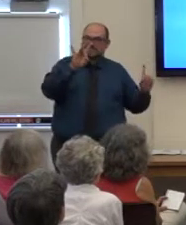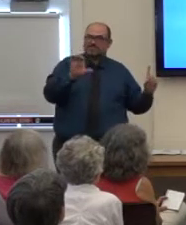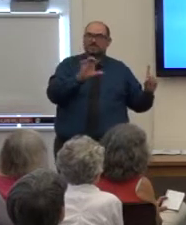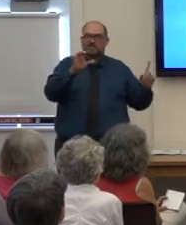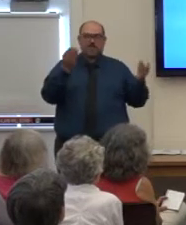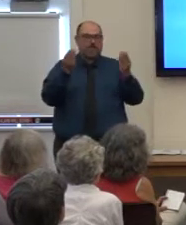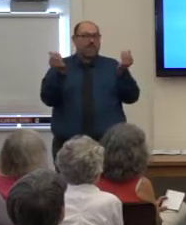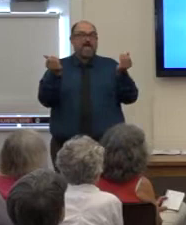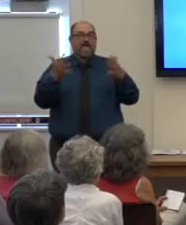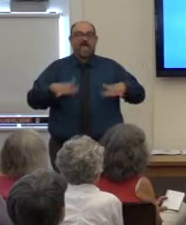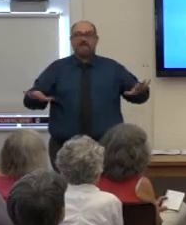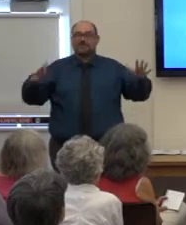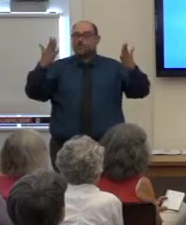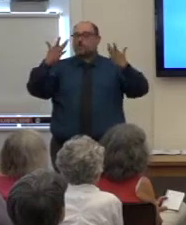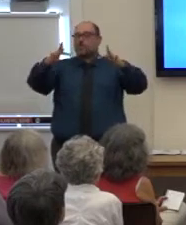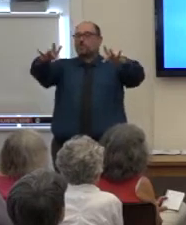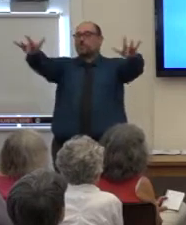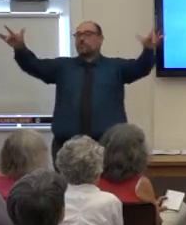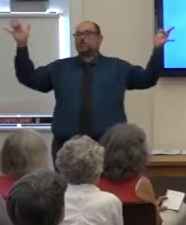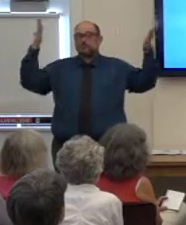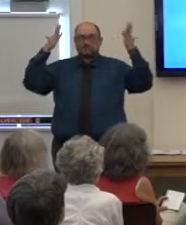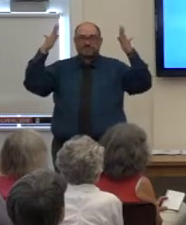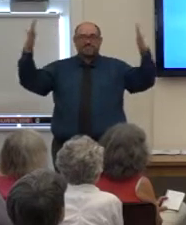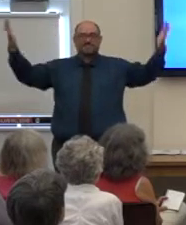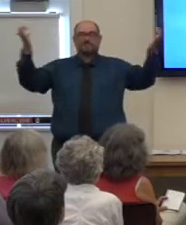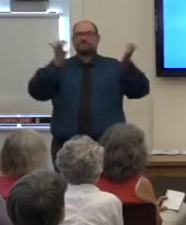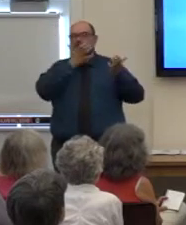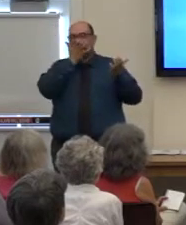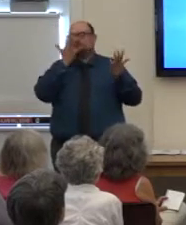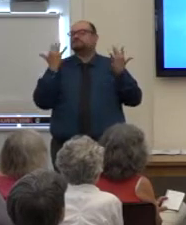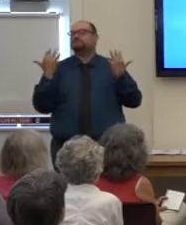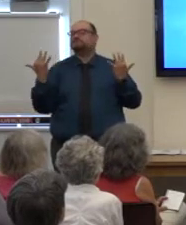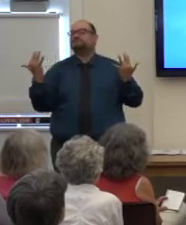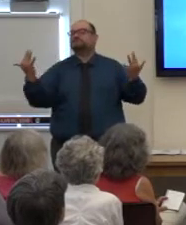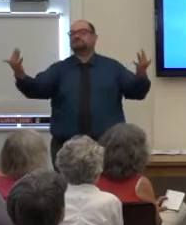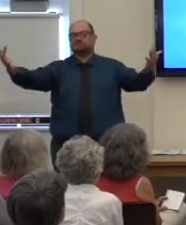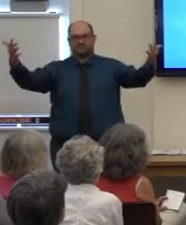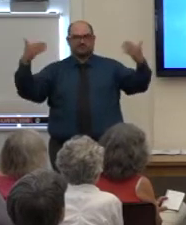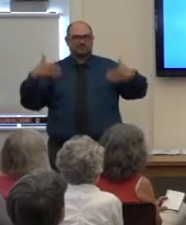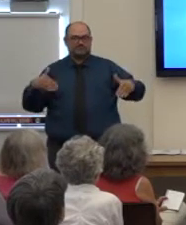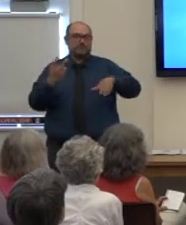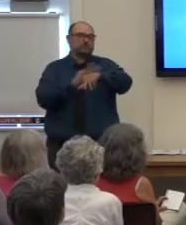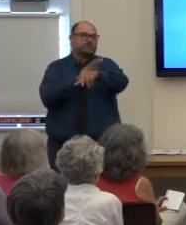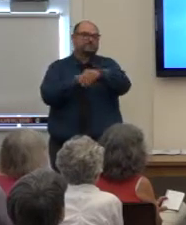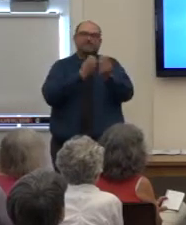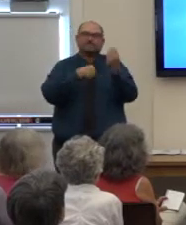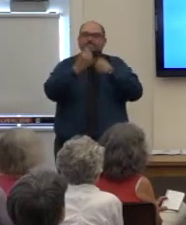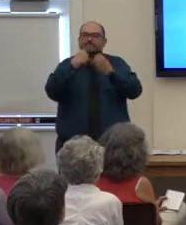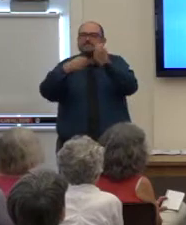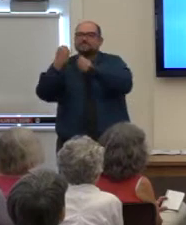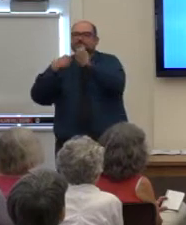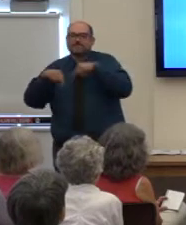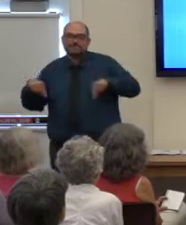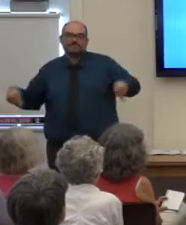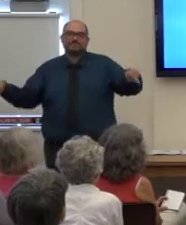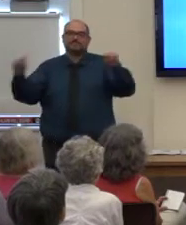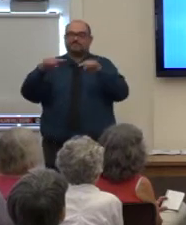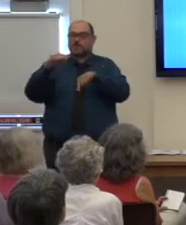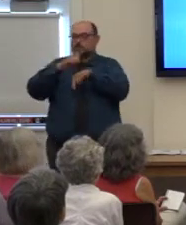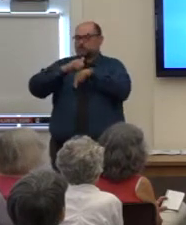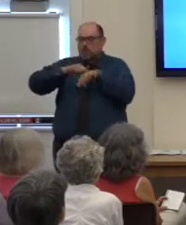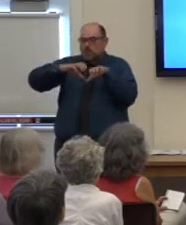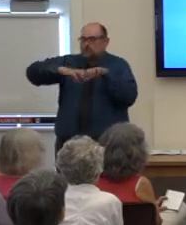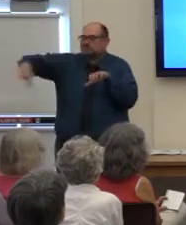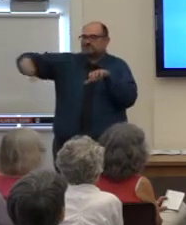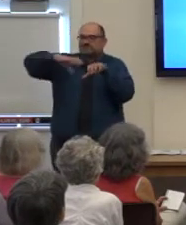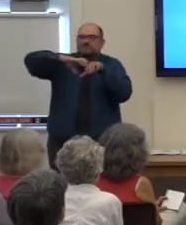treeless, grass cropped flat by sheep, split by stone walls made from the rocks plowed out of the